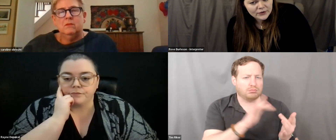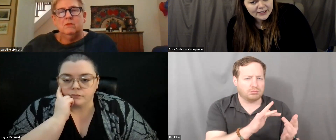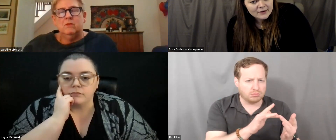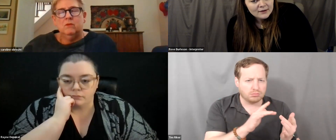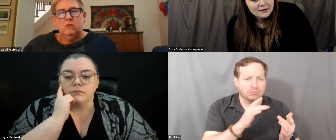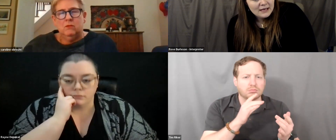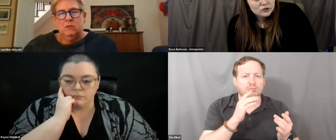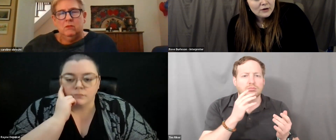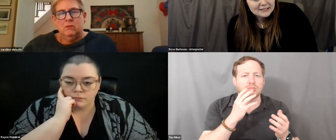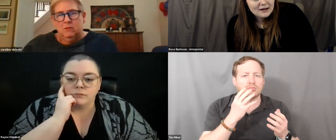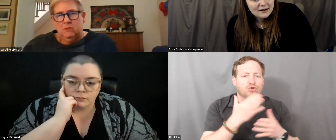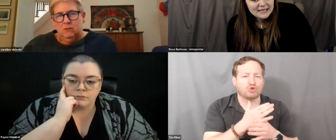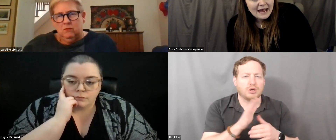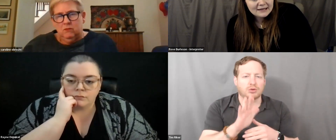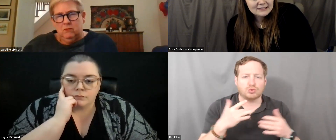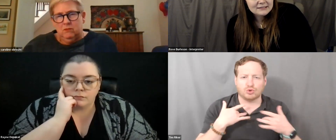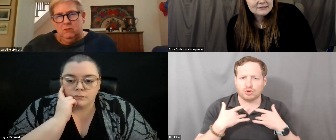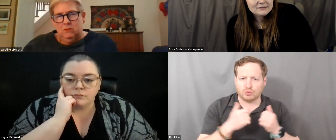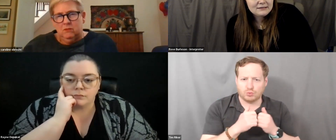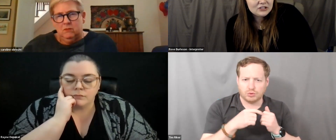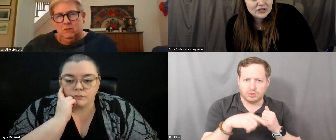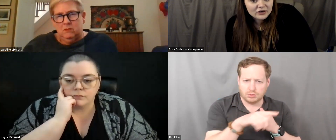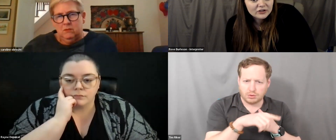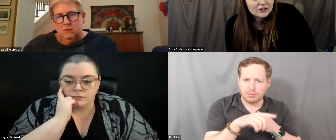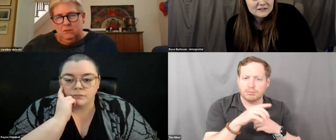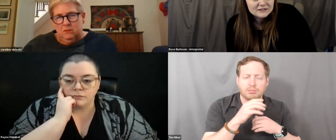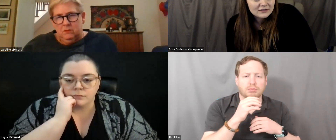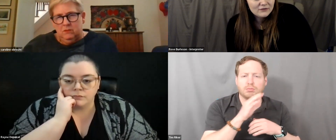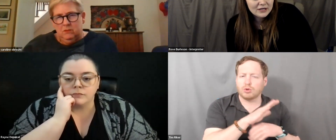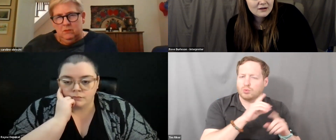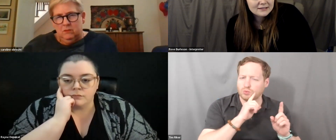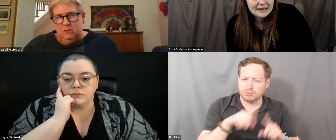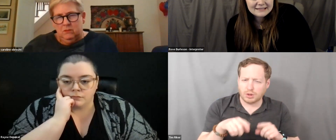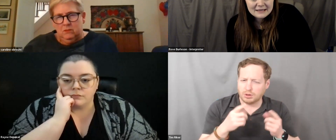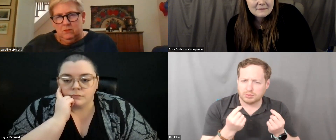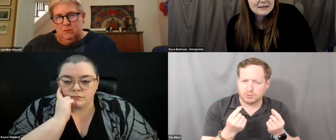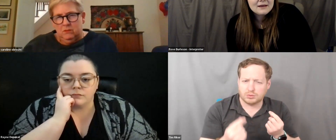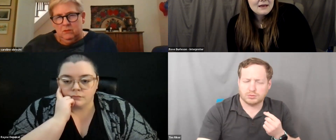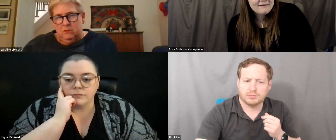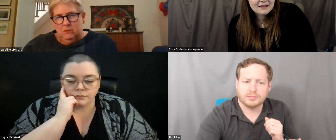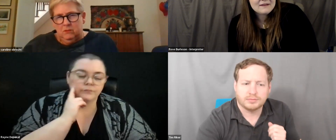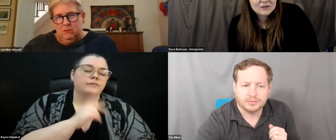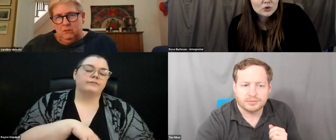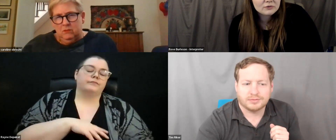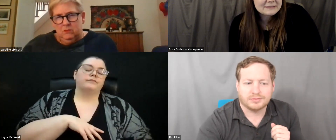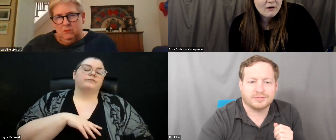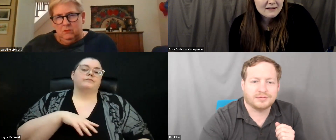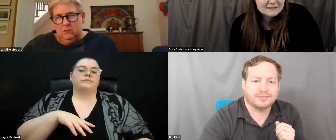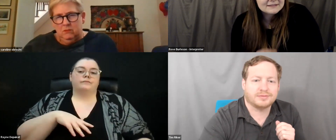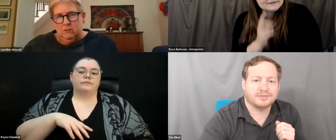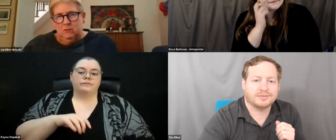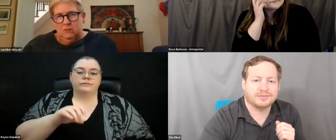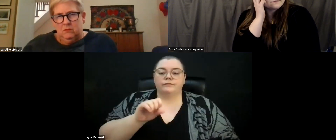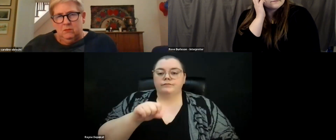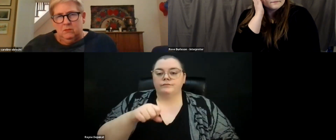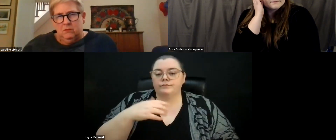was wondering, have you tried to contact to share your concern? Have you tried to contact them, and have they given you a